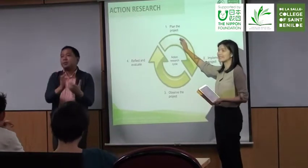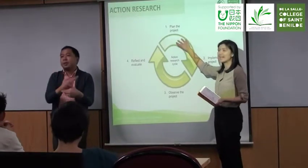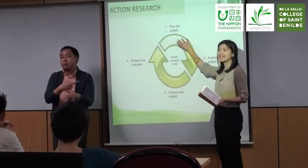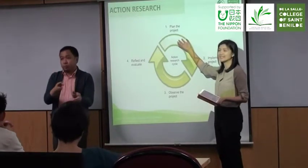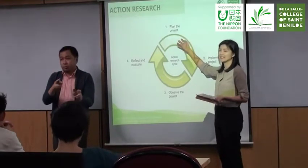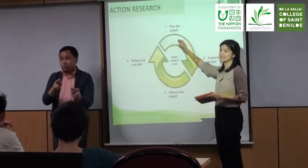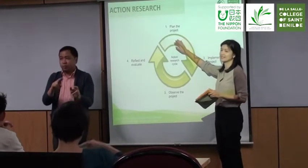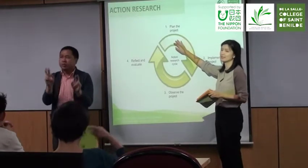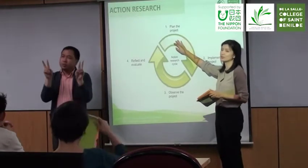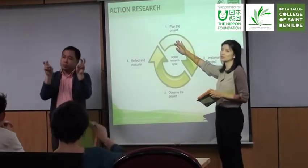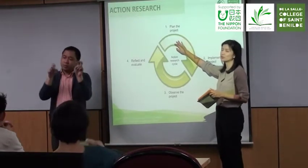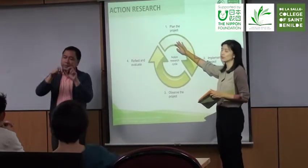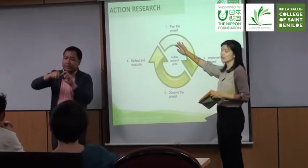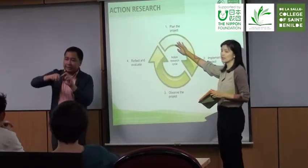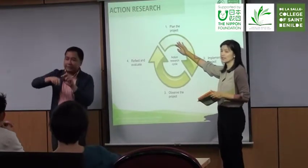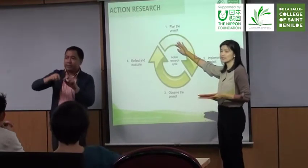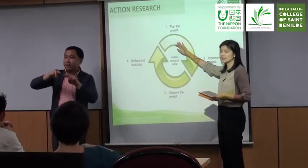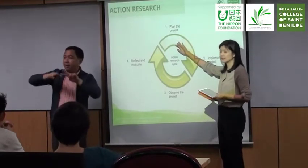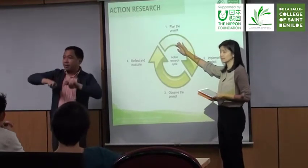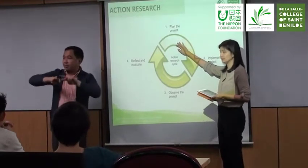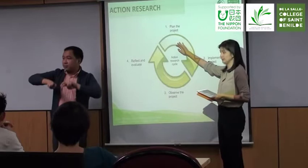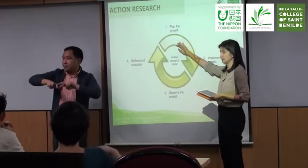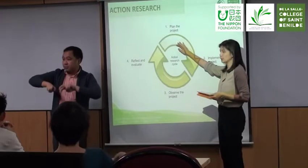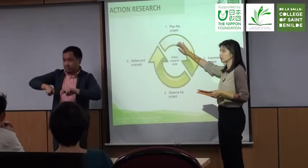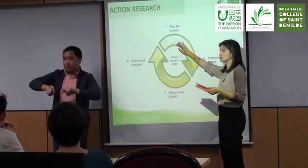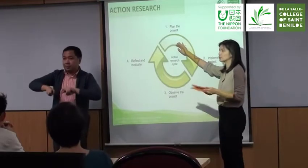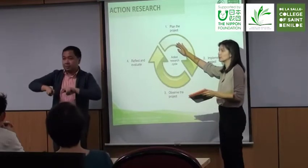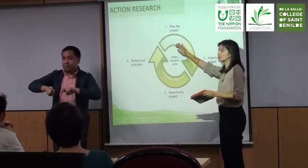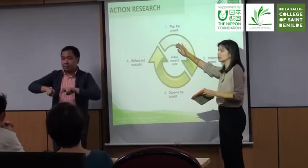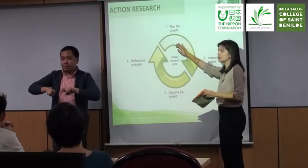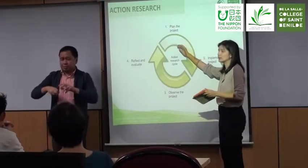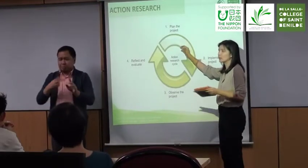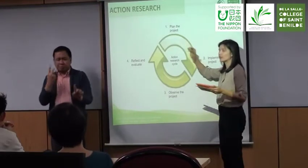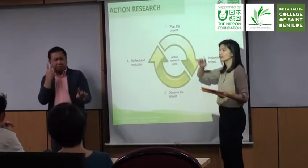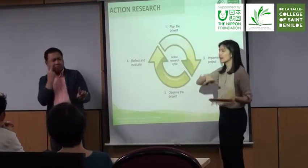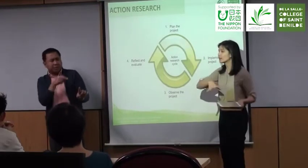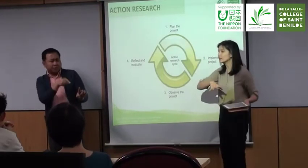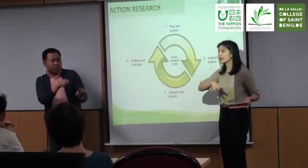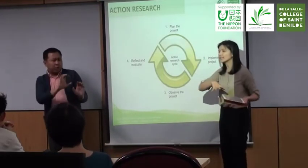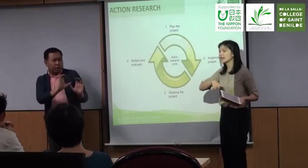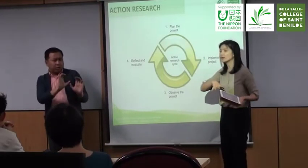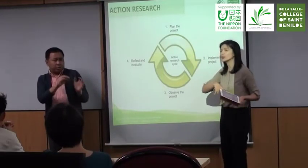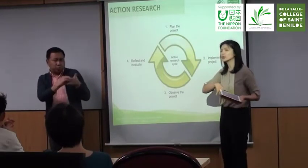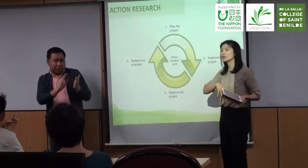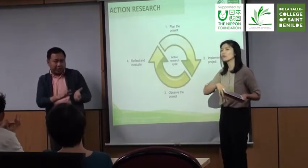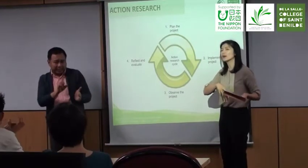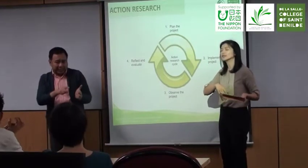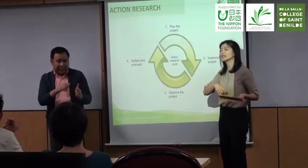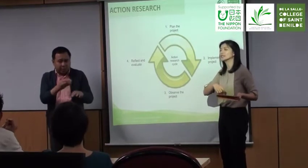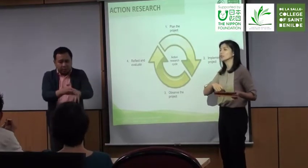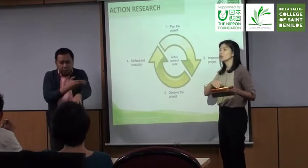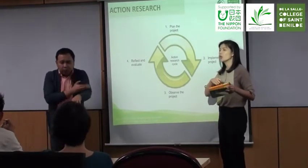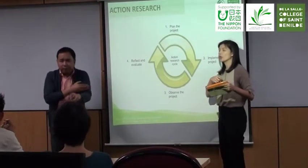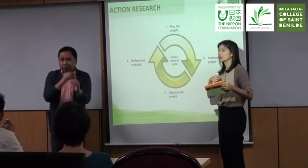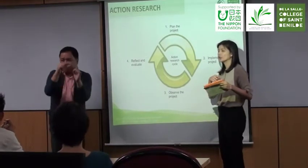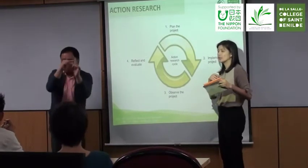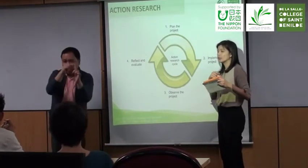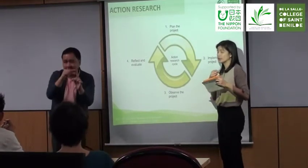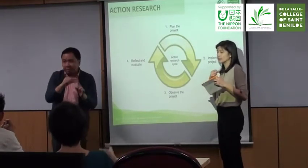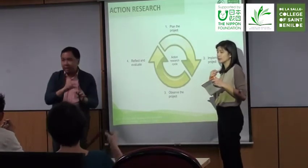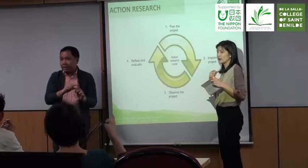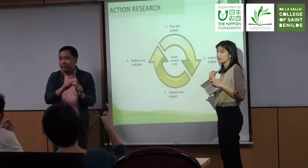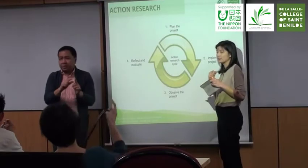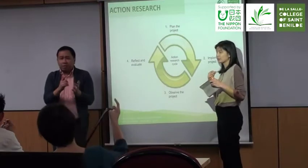call needs analysis. If you think that your students will need more vocabulary, how do you go about it, or do